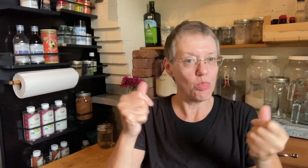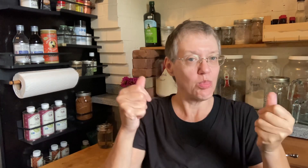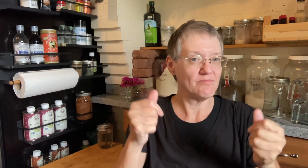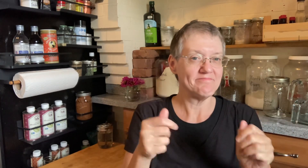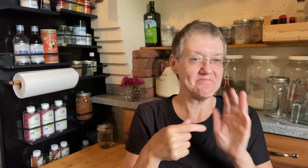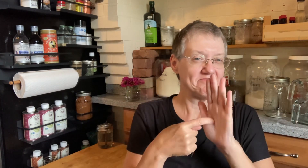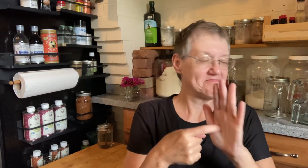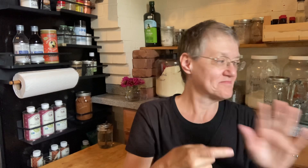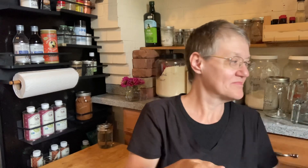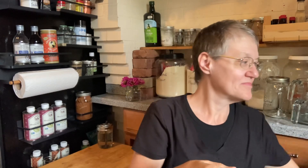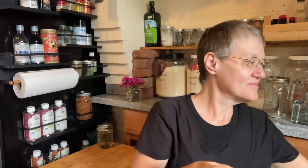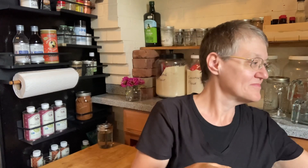I melted the butter.